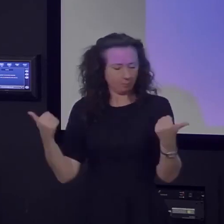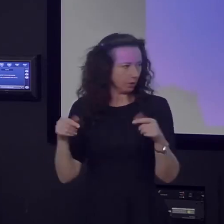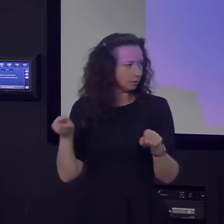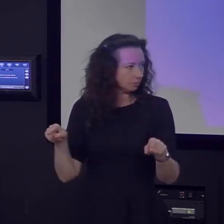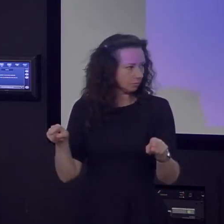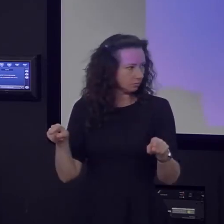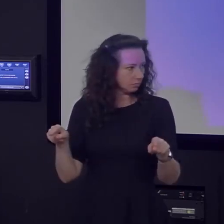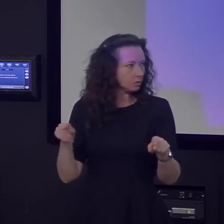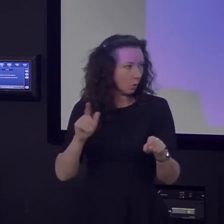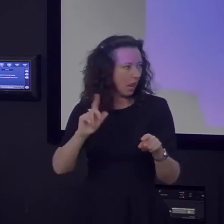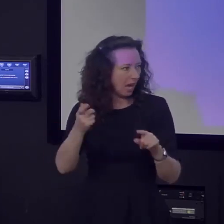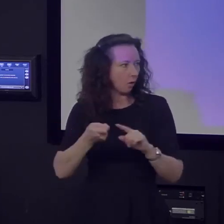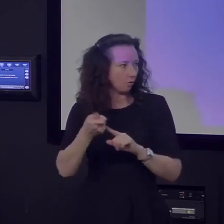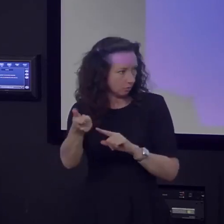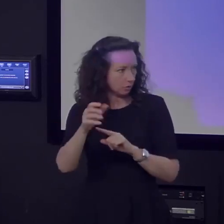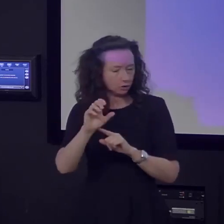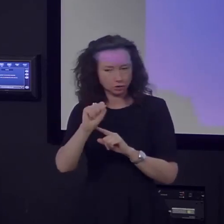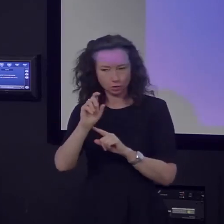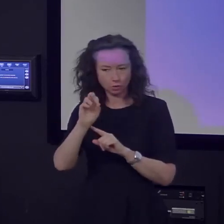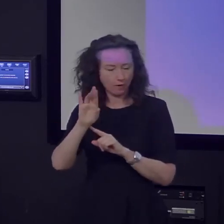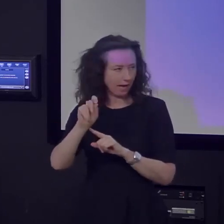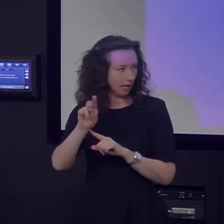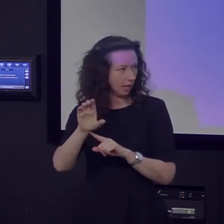question is, should there